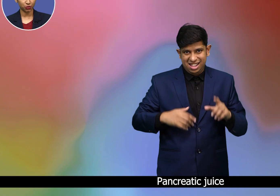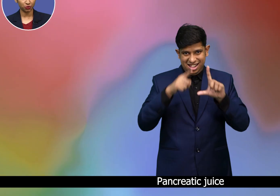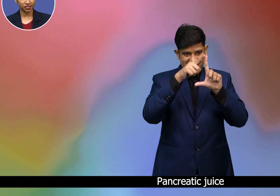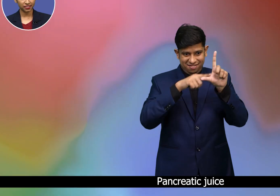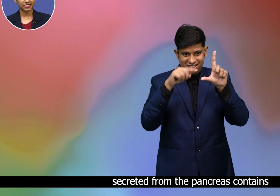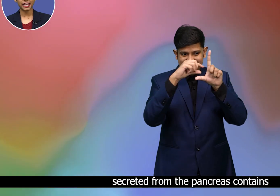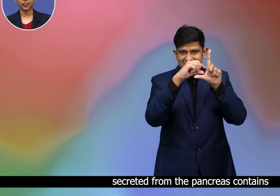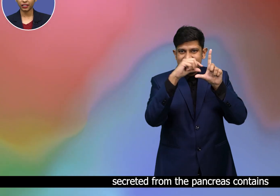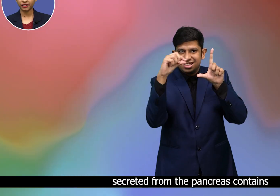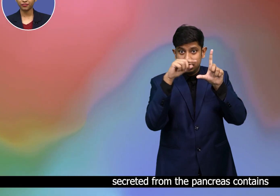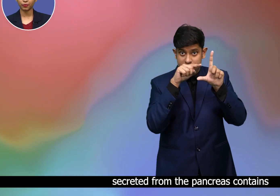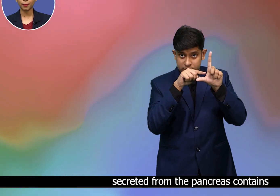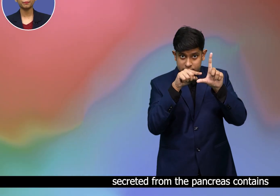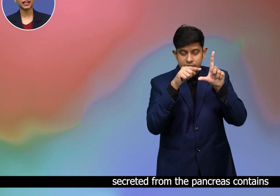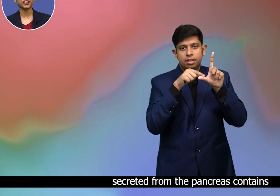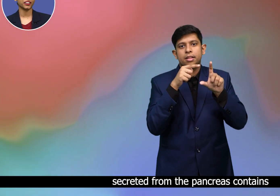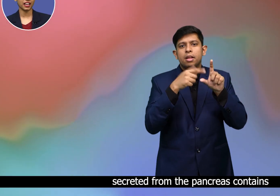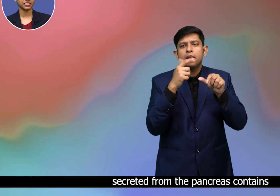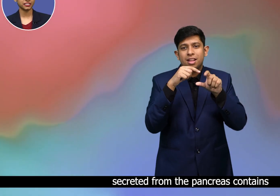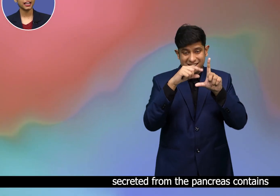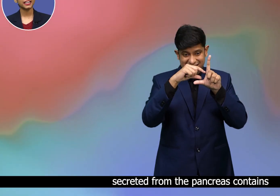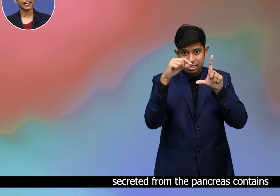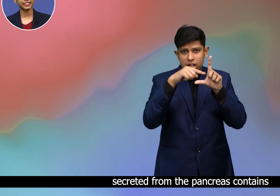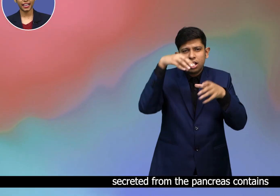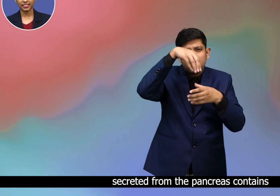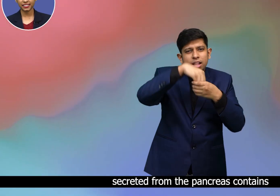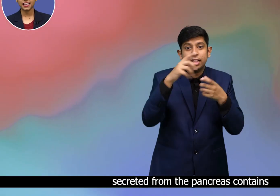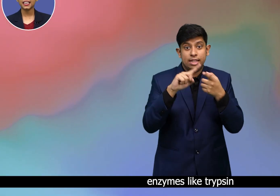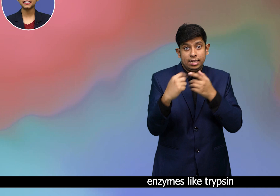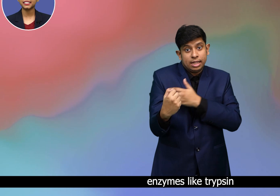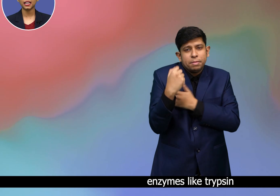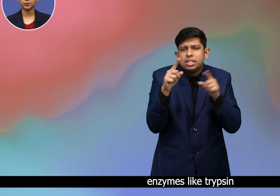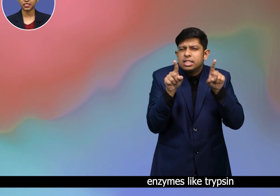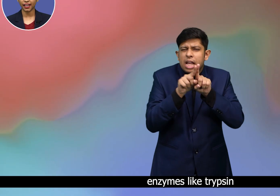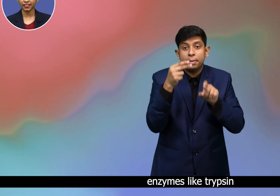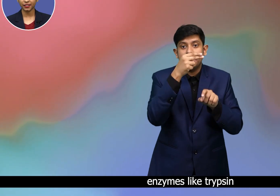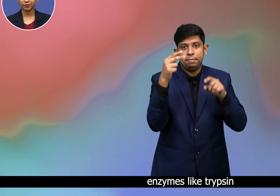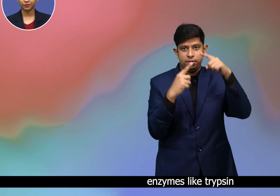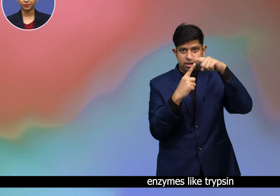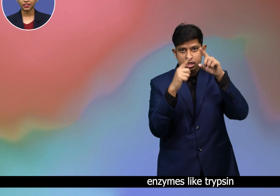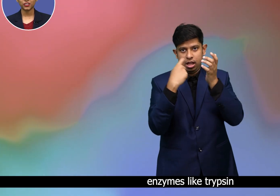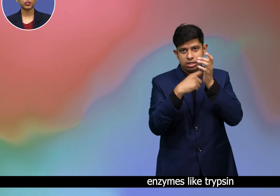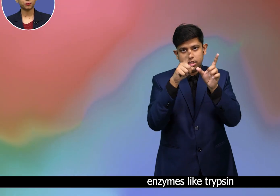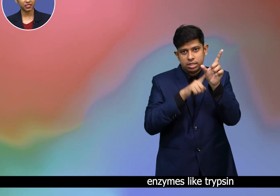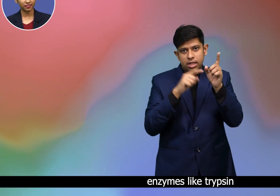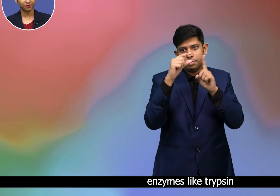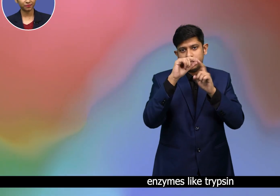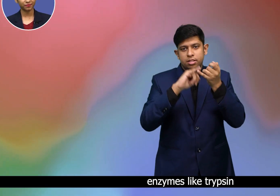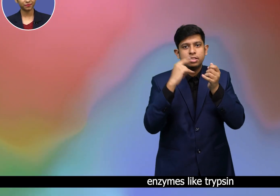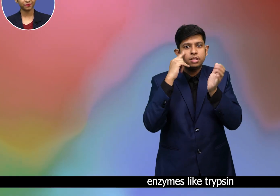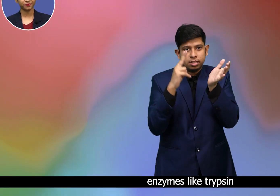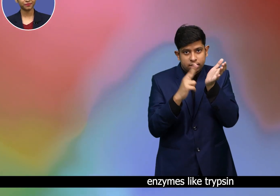Pancreatic juice secreted from the pancreas contains enzymes like trypsin